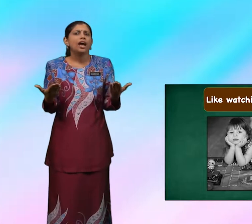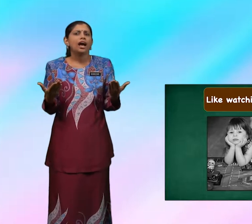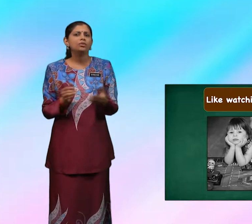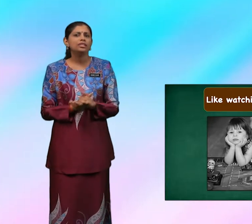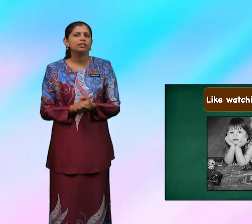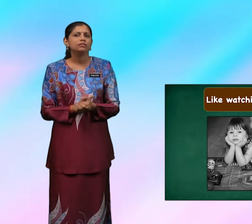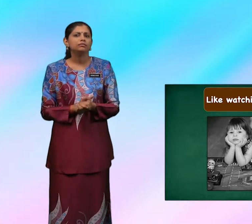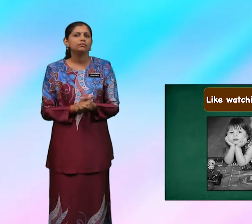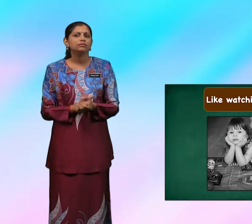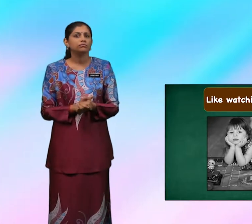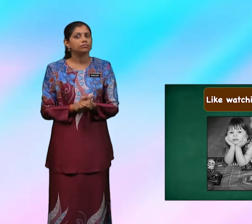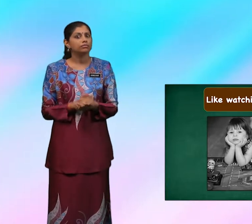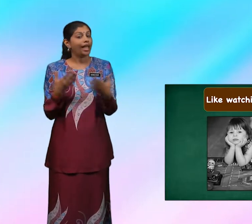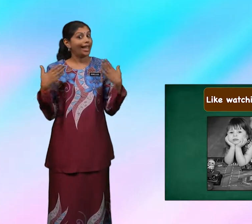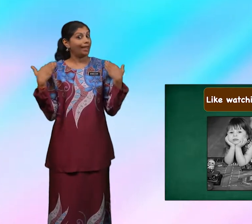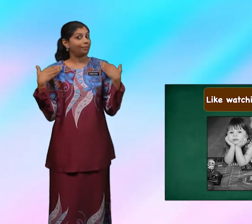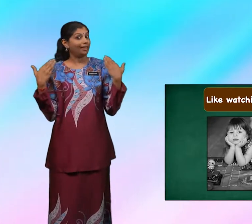How is it? Happy?